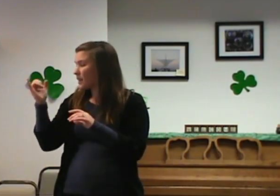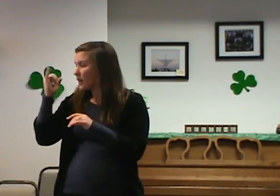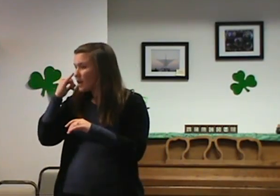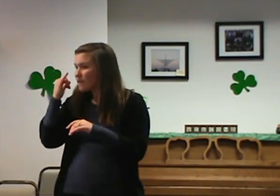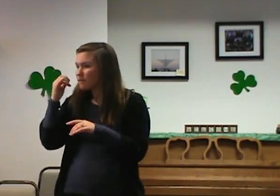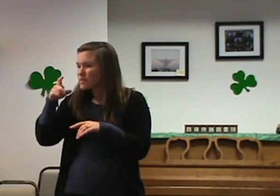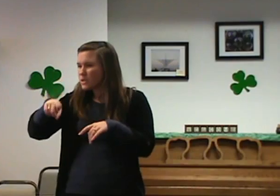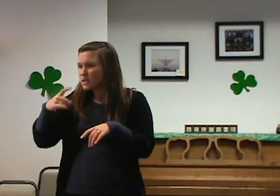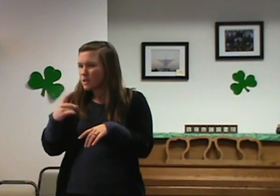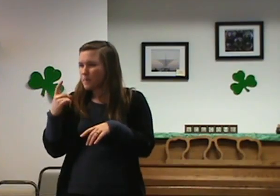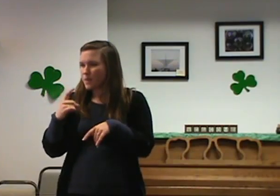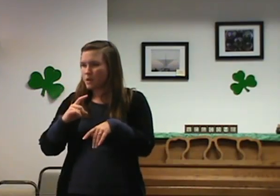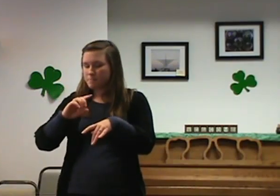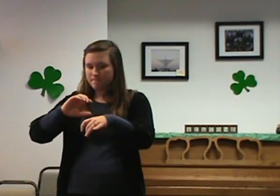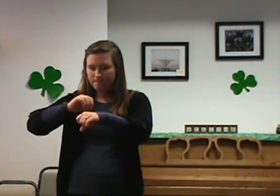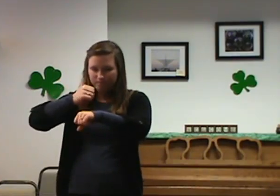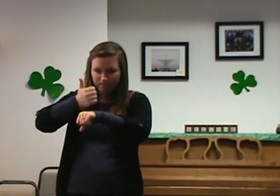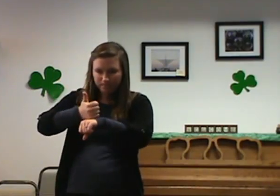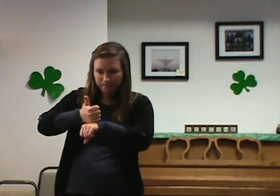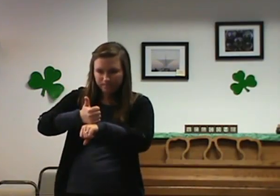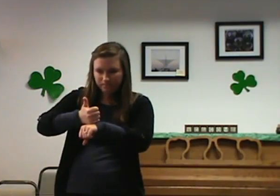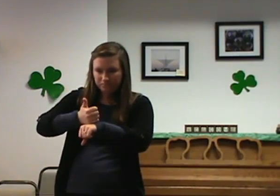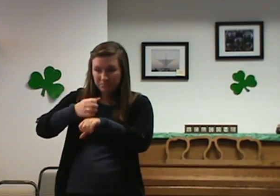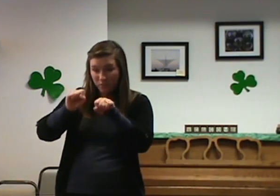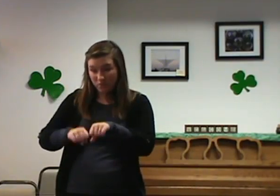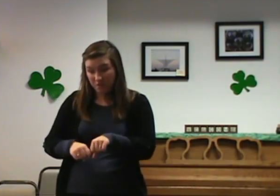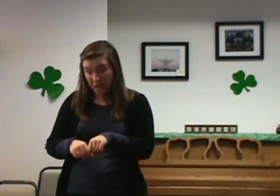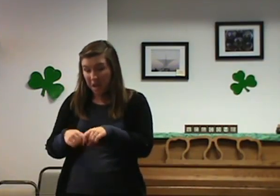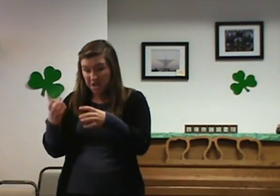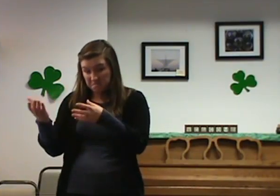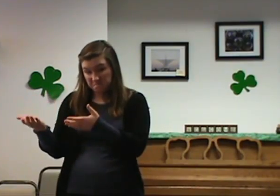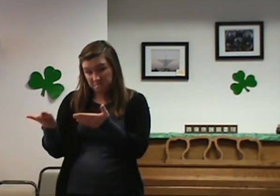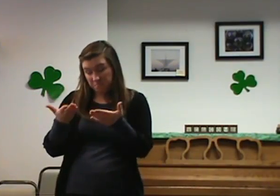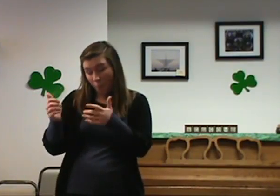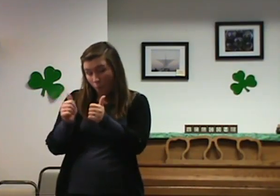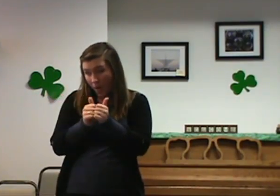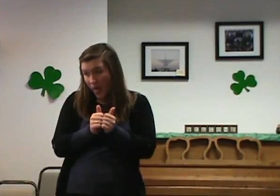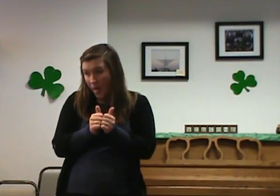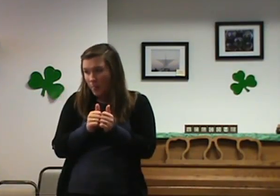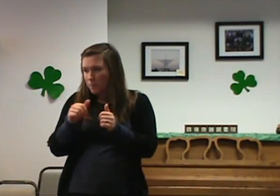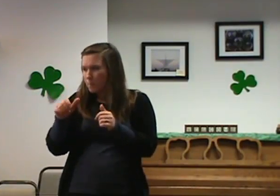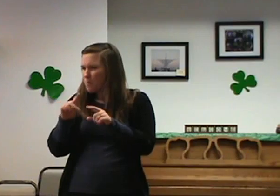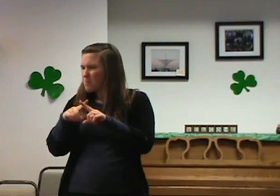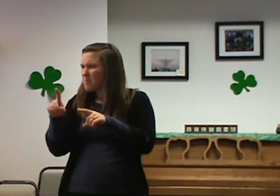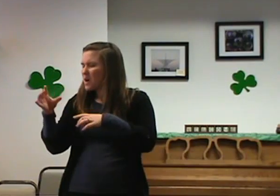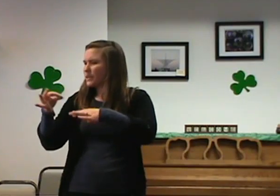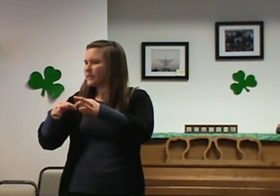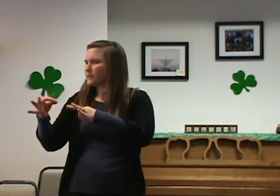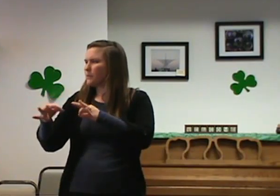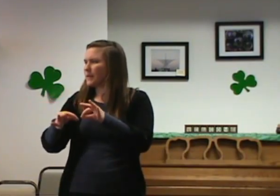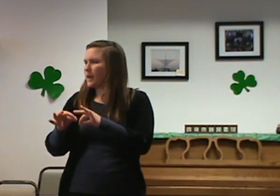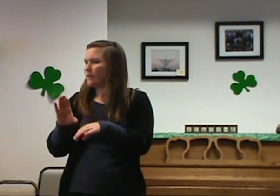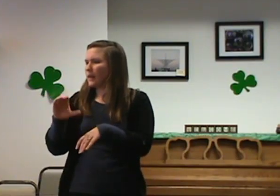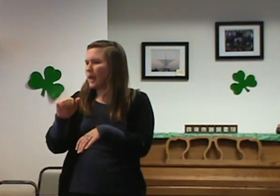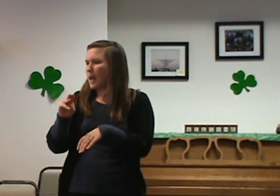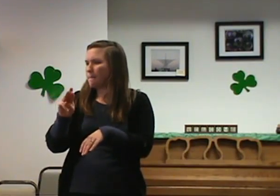just get the camera, you can hook it up to a computer. And that would Then be, you're saying this would be the camera. that's the camera, yes. Oh, it's you this- wouldn't,